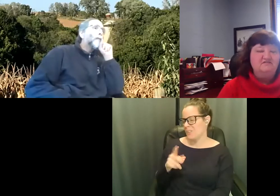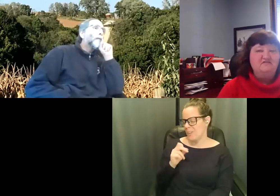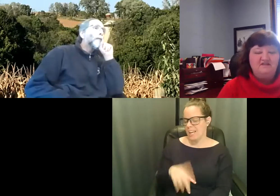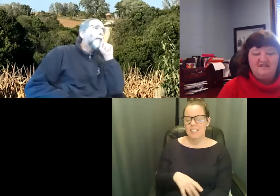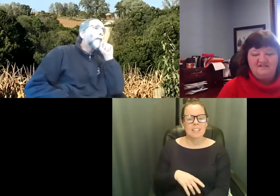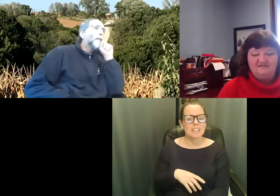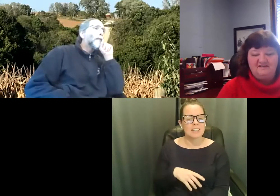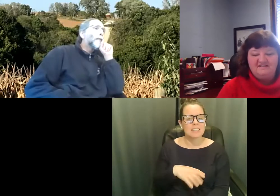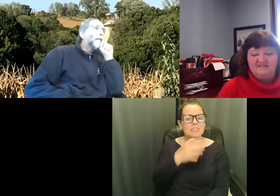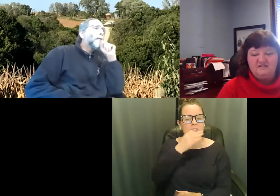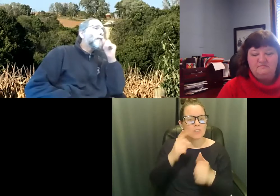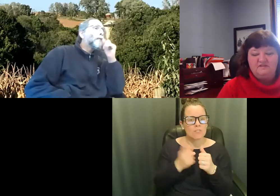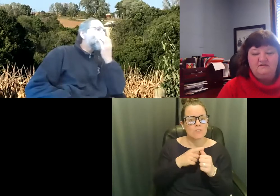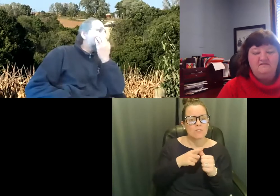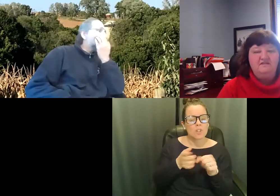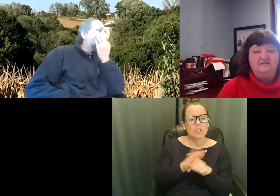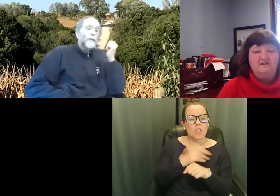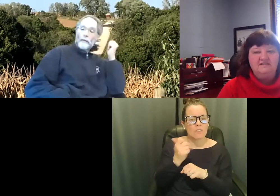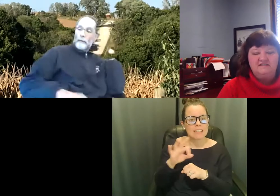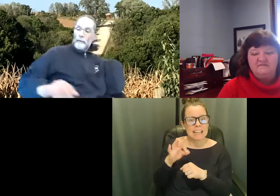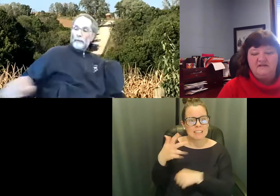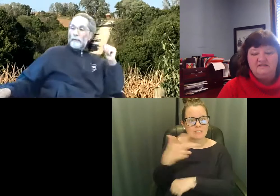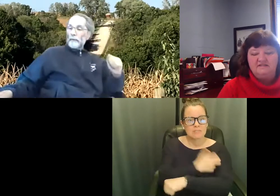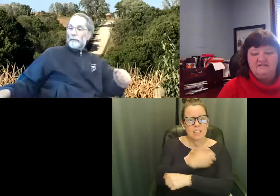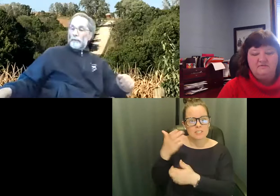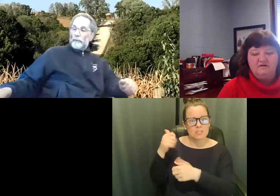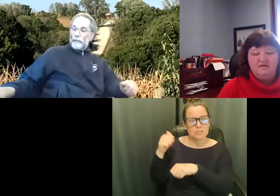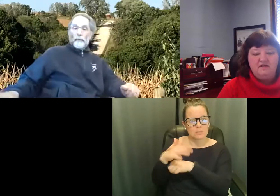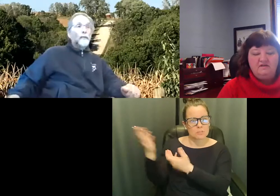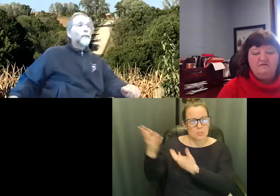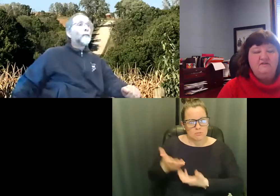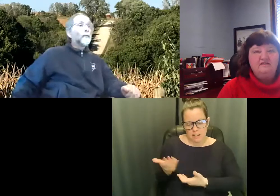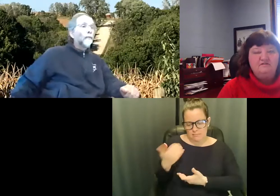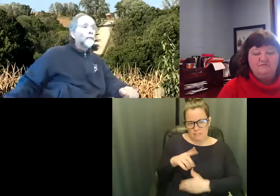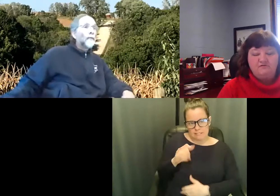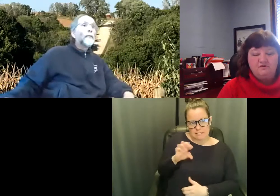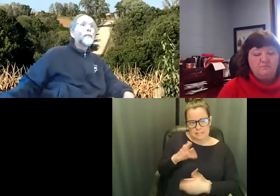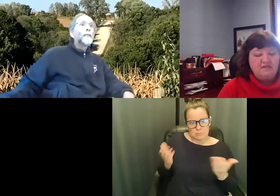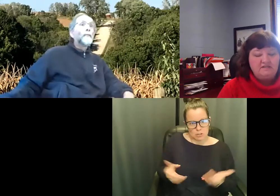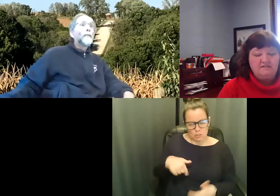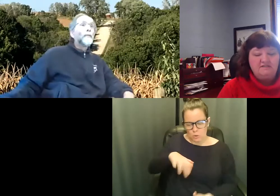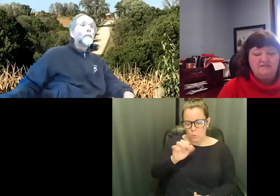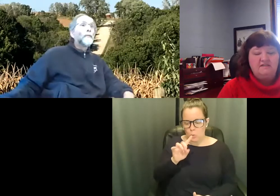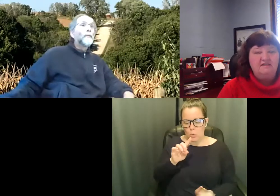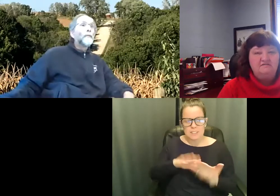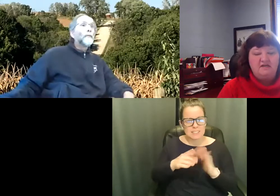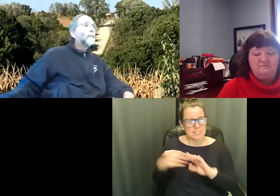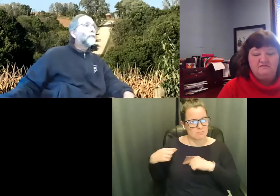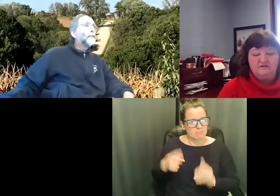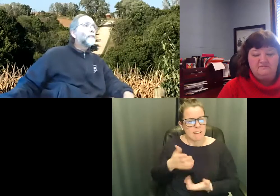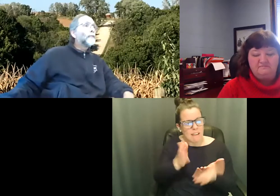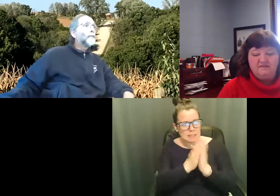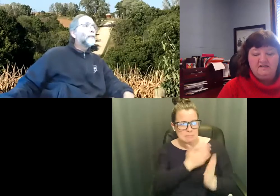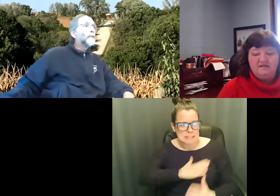the first COVID-19 vaccine shipments arrived in the Quad Cities back in December, we've asked for your patience and said that your time